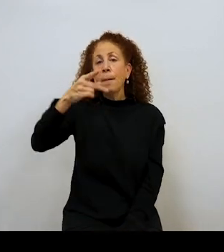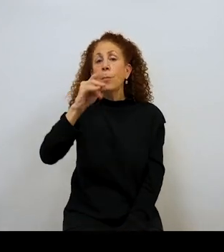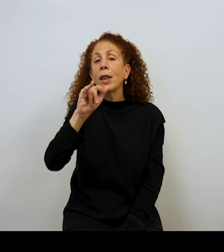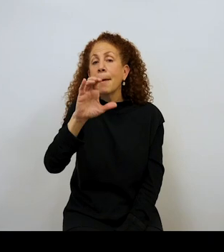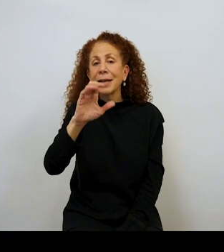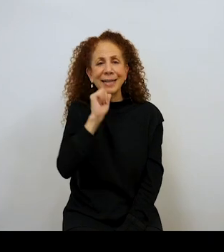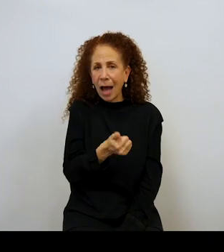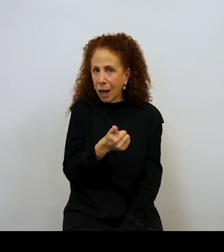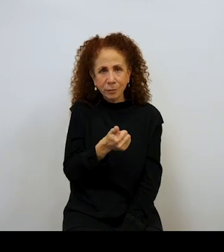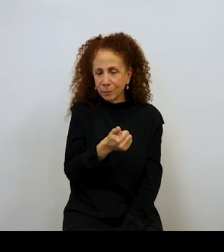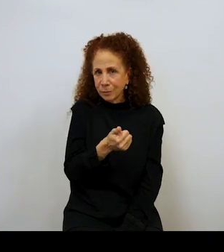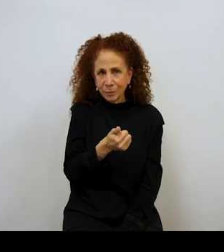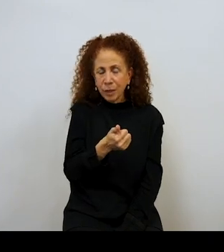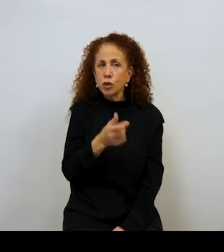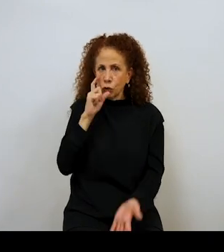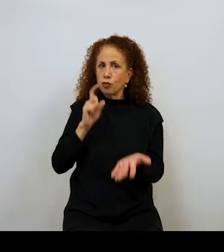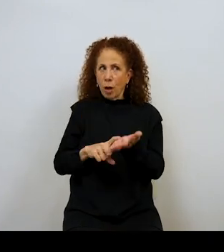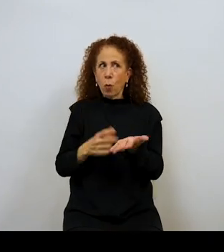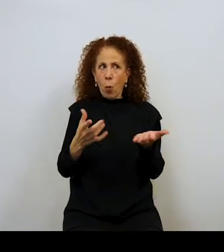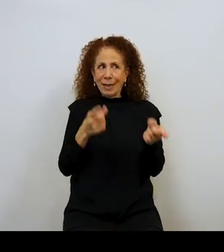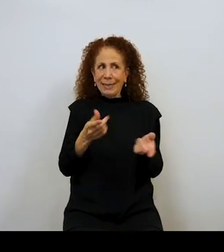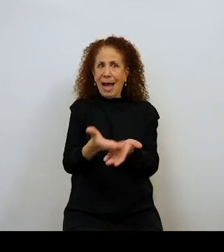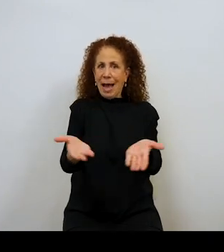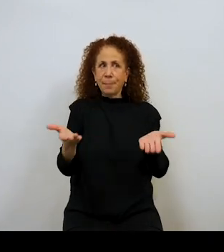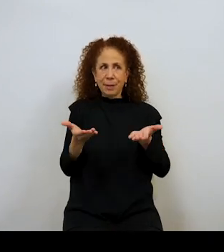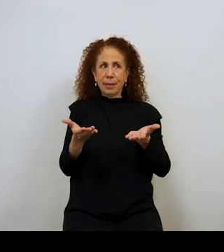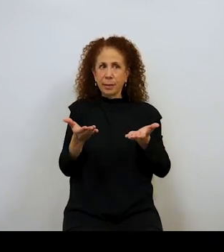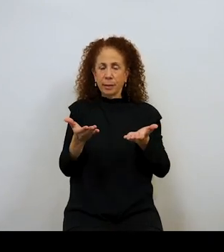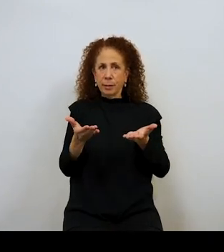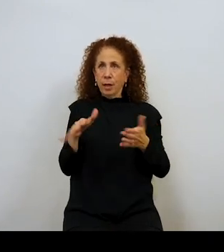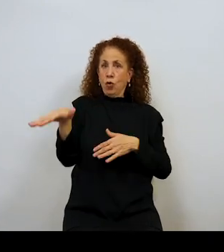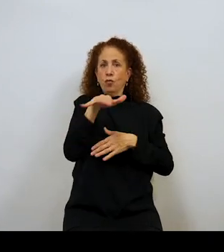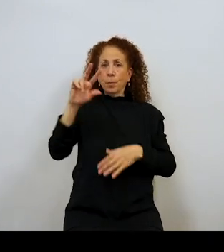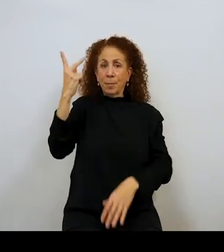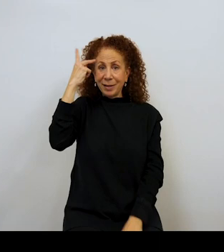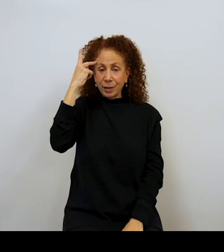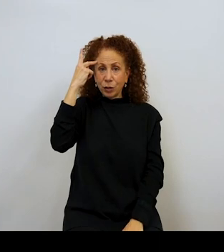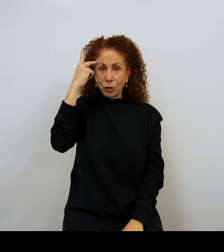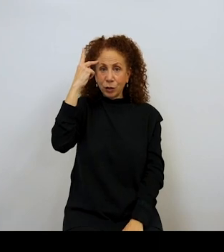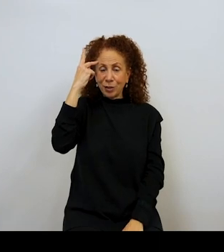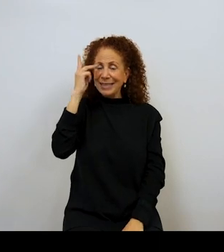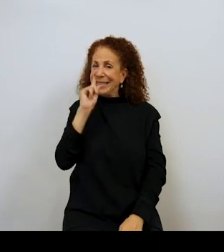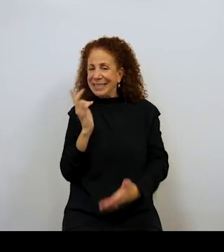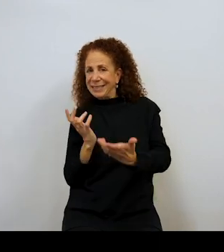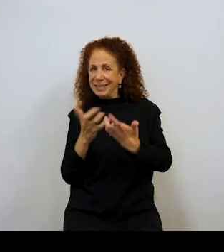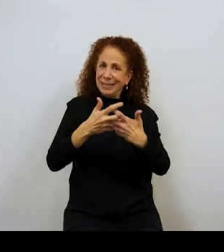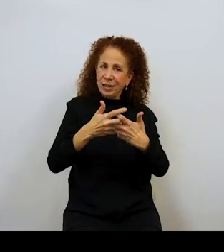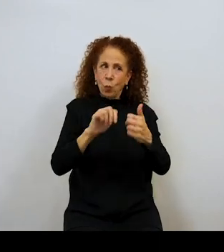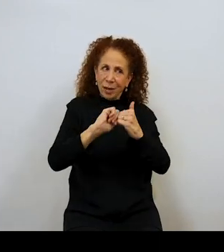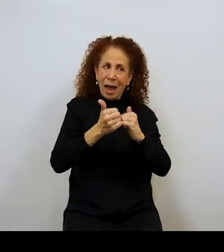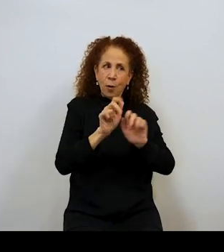Mm-hmm. It's just a recognition that what is happening in the realm of the political mm-hmm. is so entwined with how